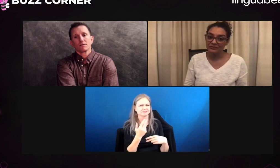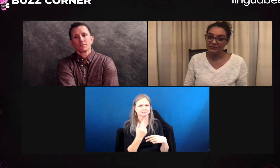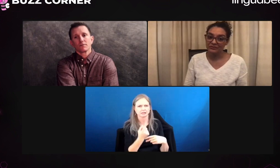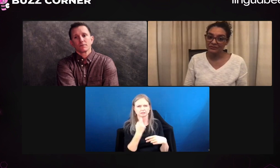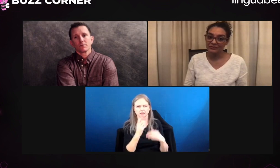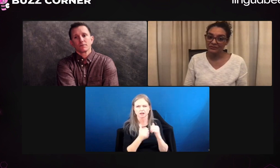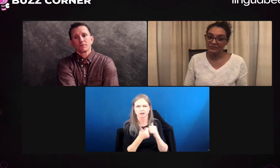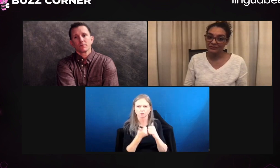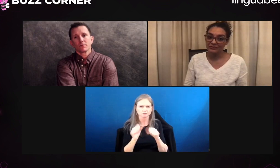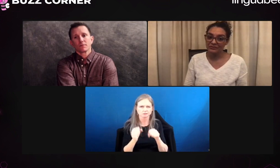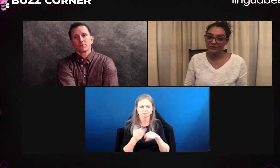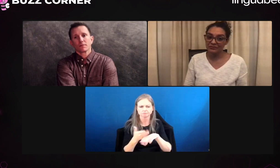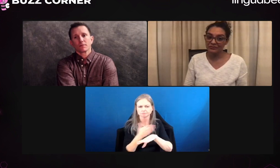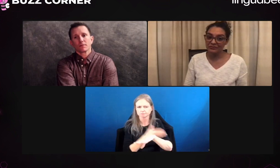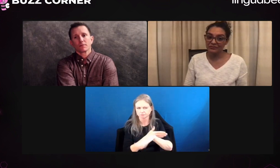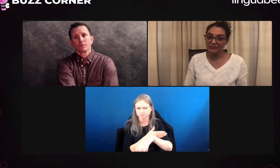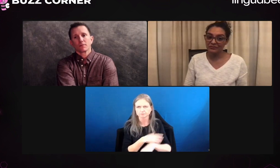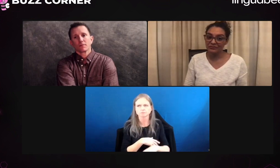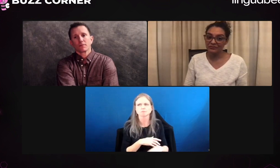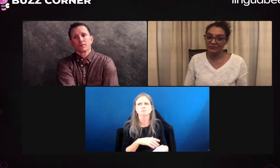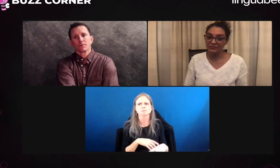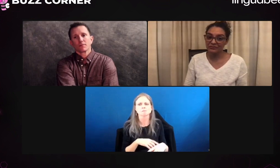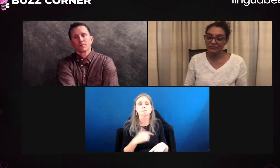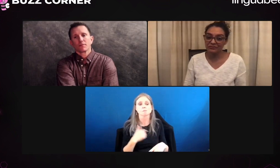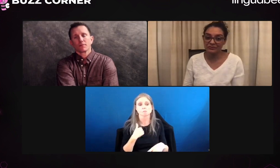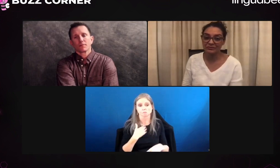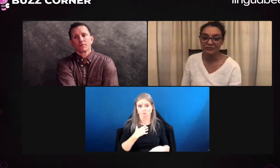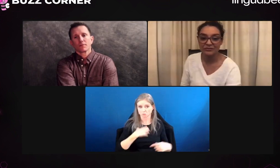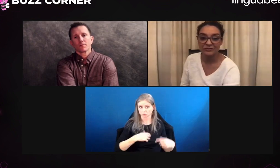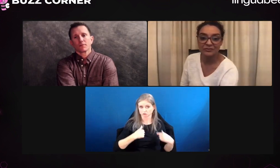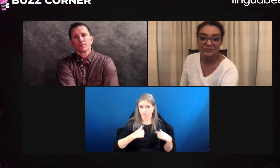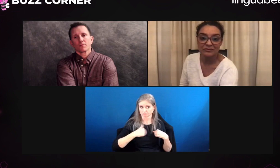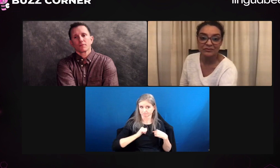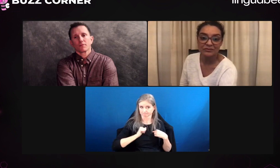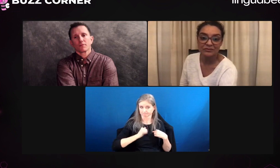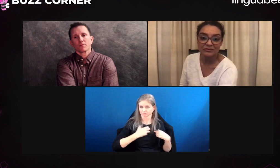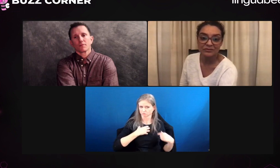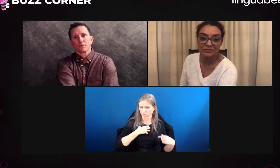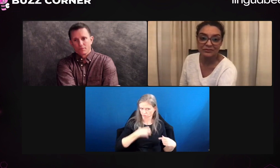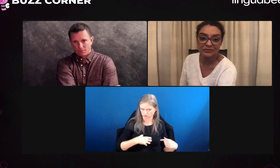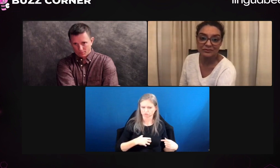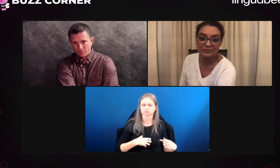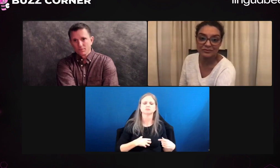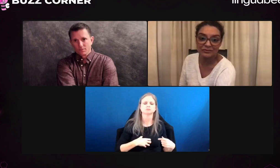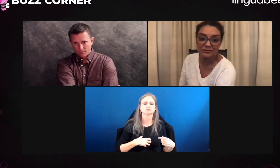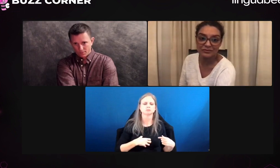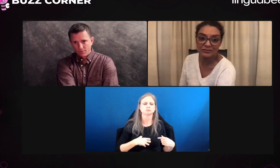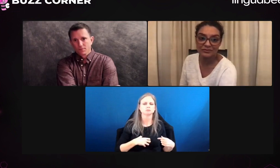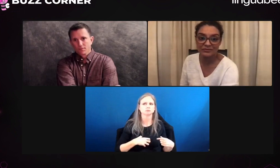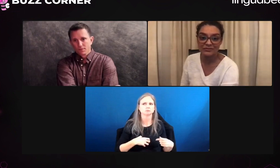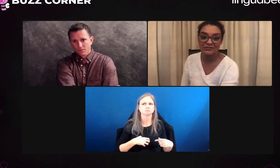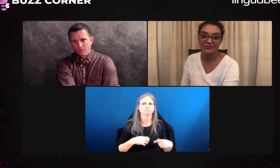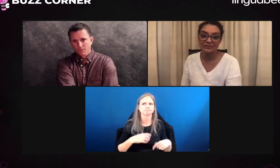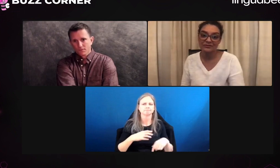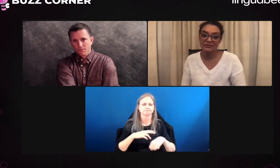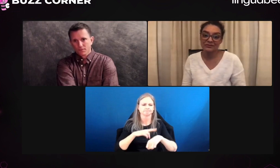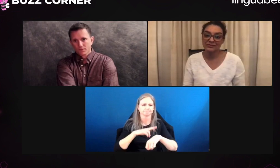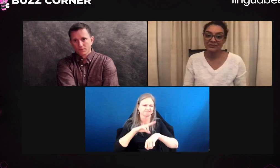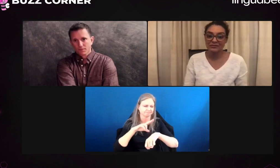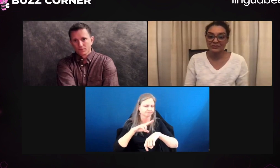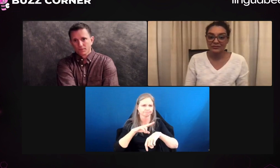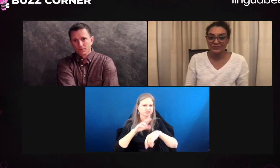Okay, so I think Bucky had asked the secondary part of the question about how to improve this process.